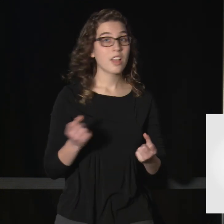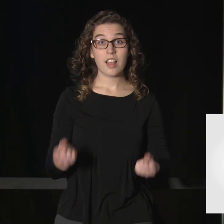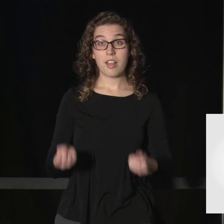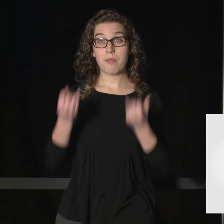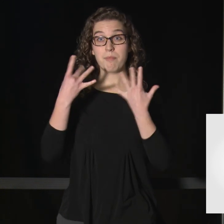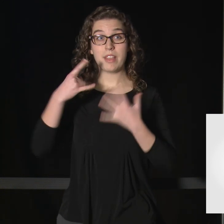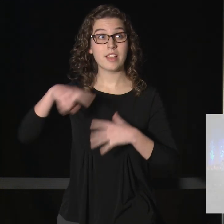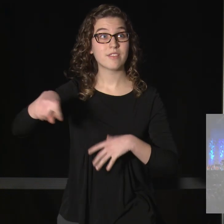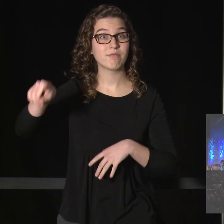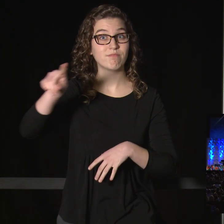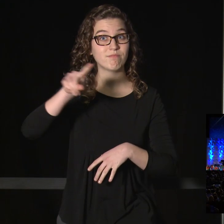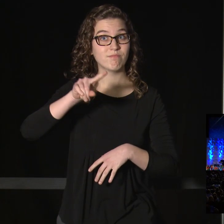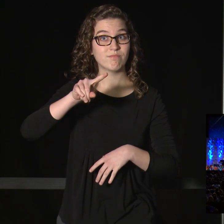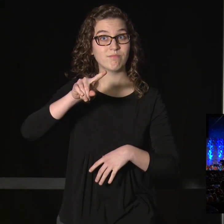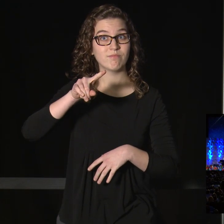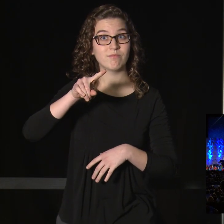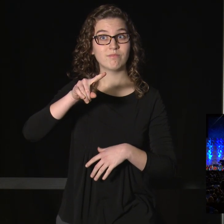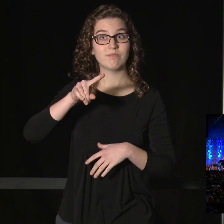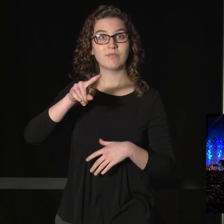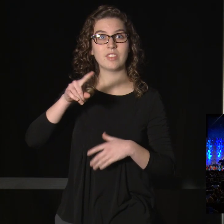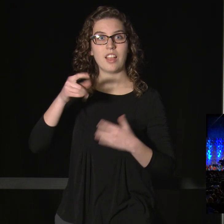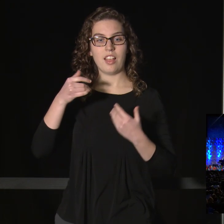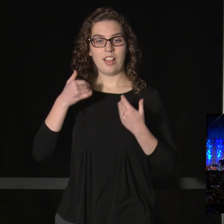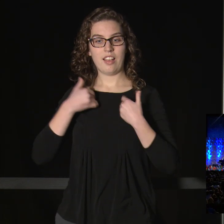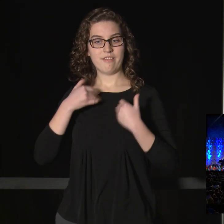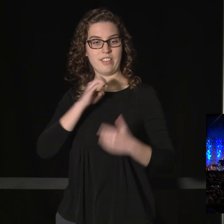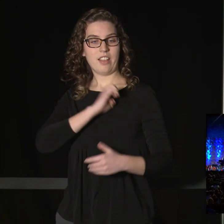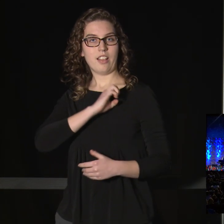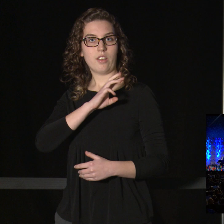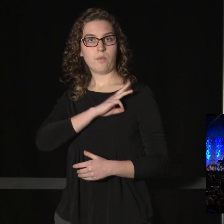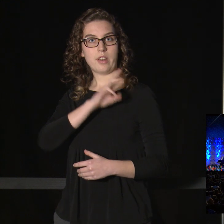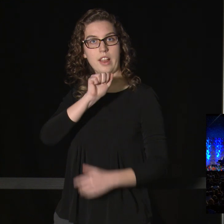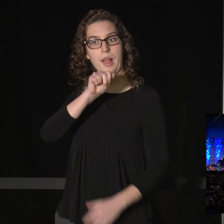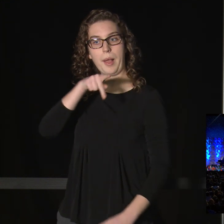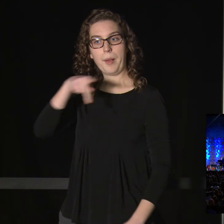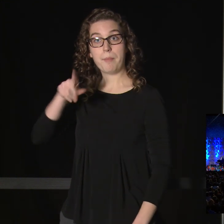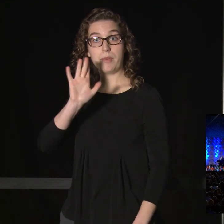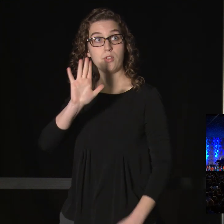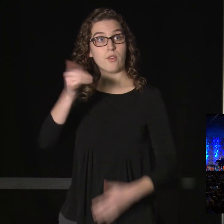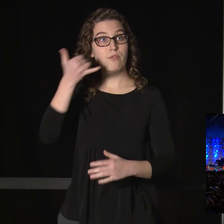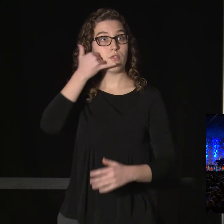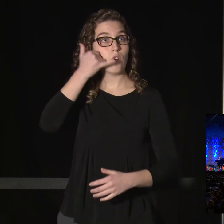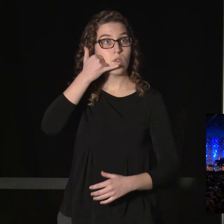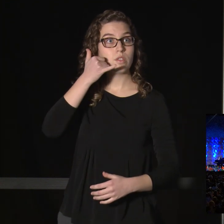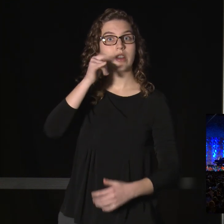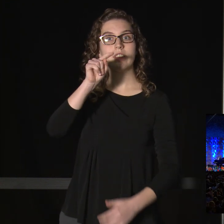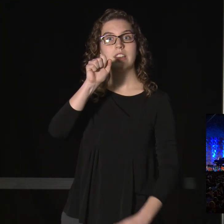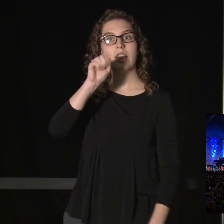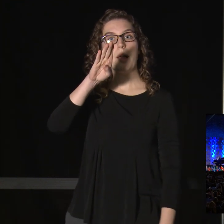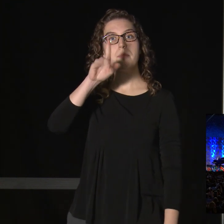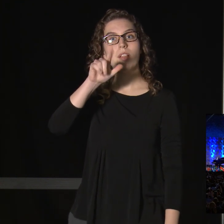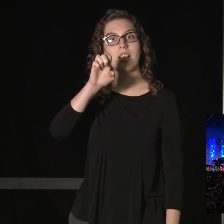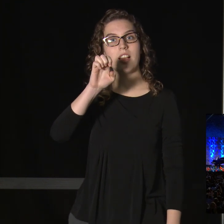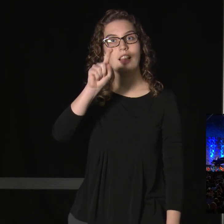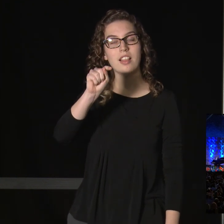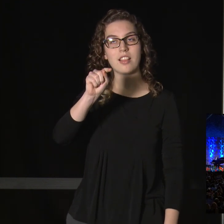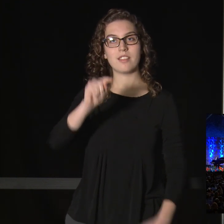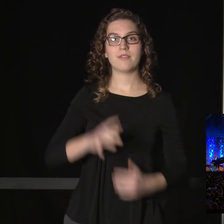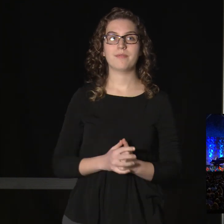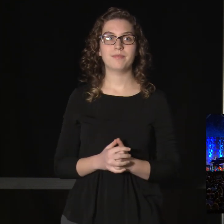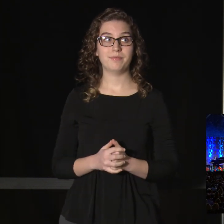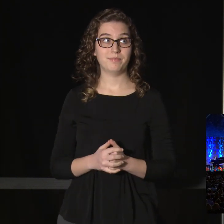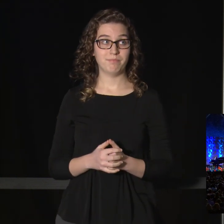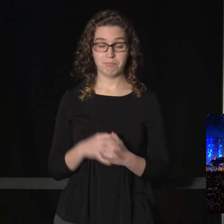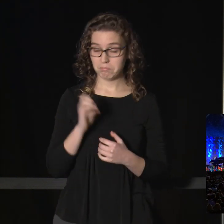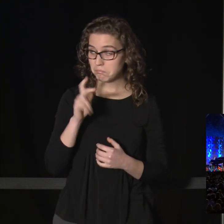Of you have the Ellen White app on your phone or your tablet? Okay, how many of